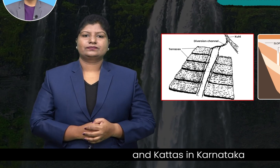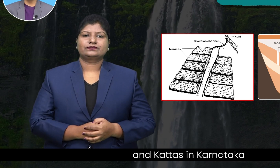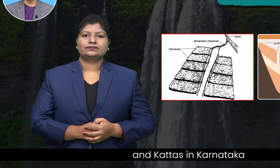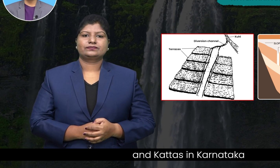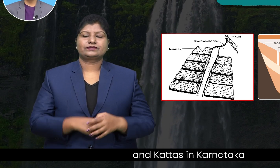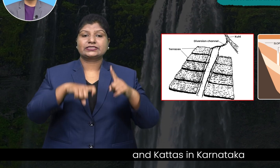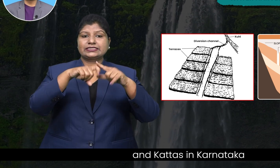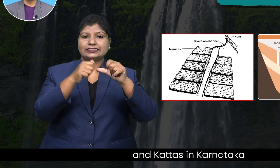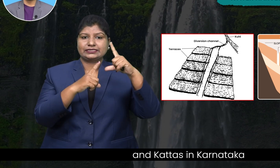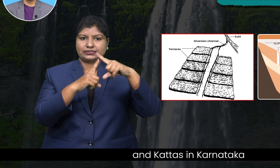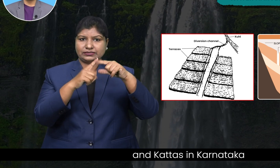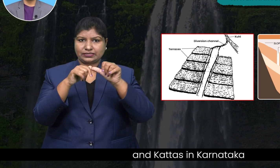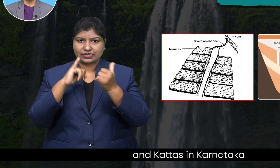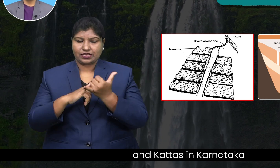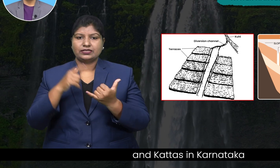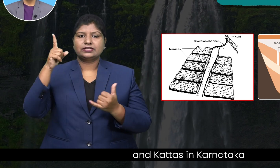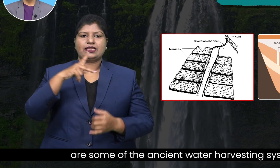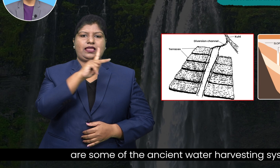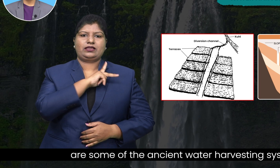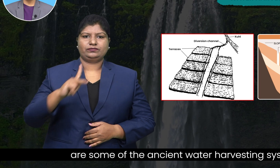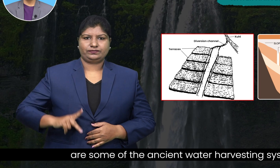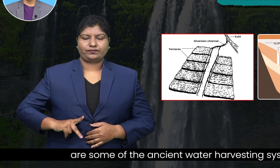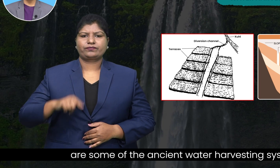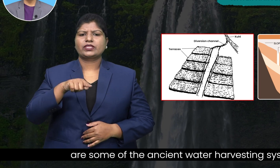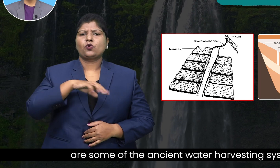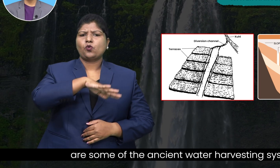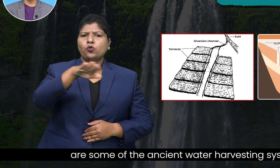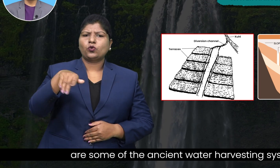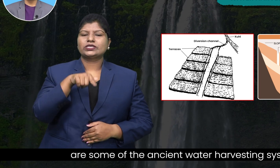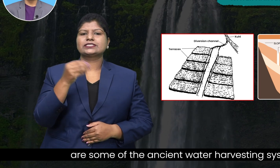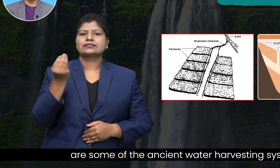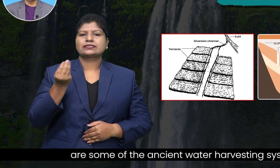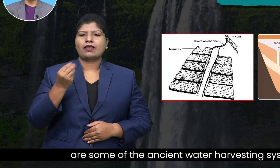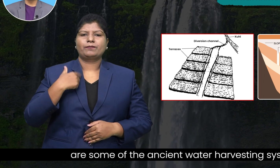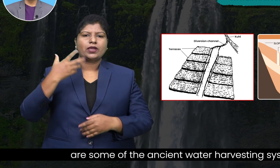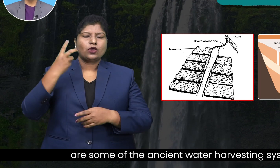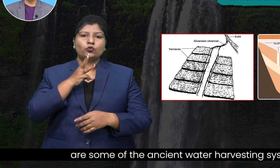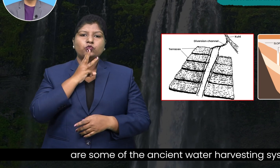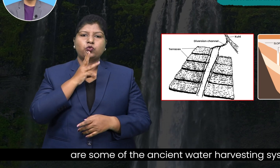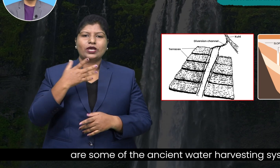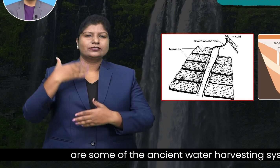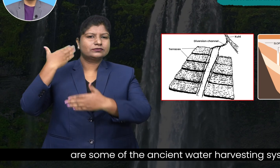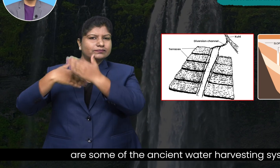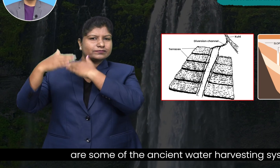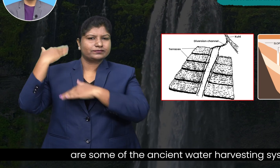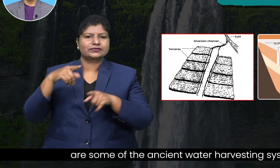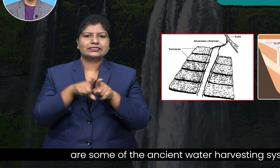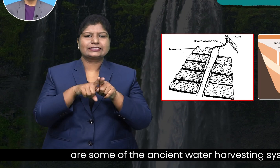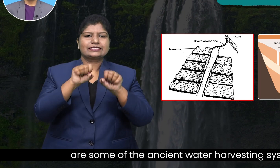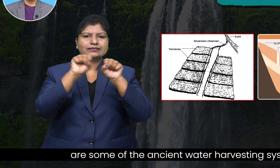and Kattas in Karnataka are some of the ancient water harvesting systems.